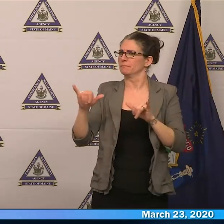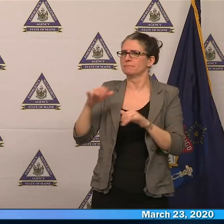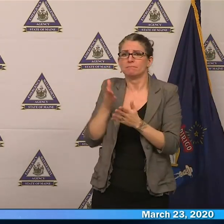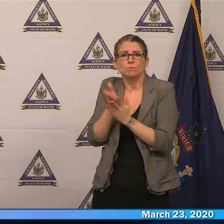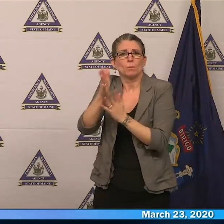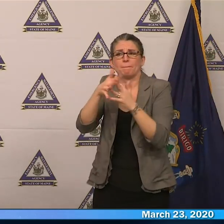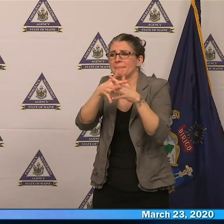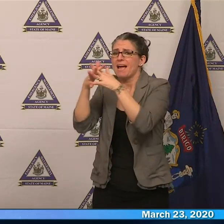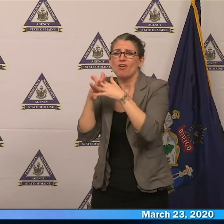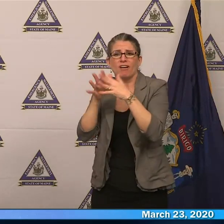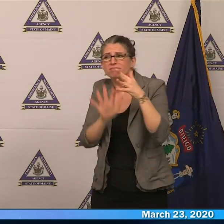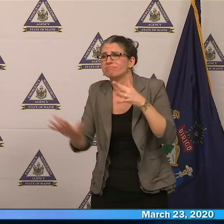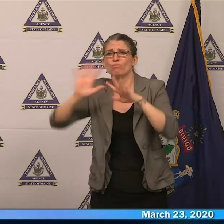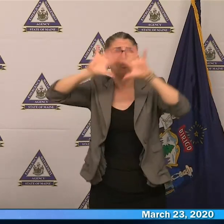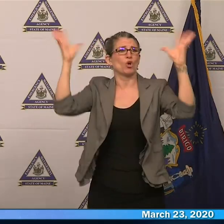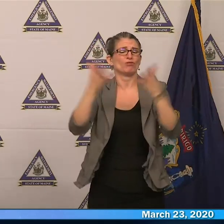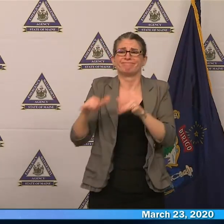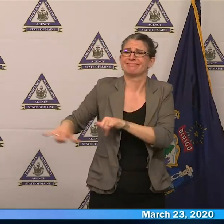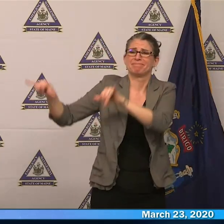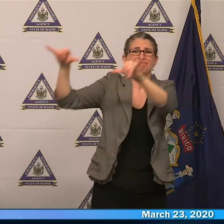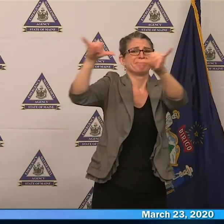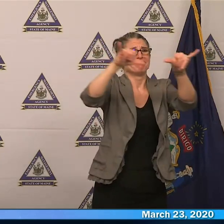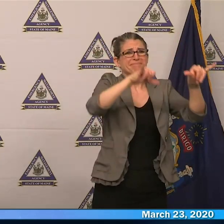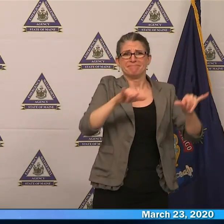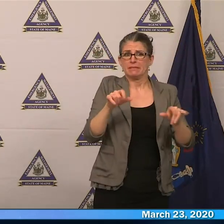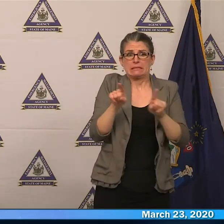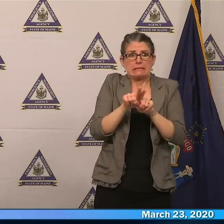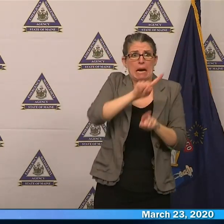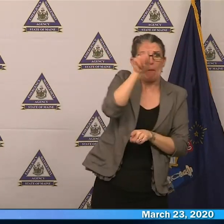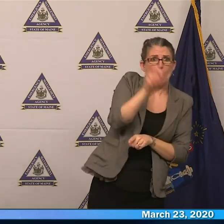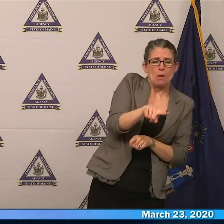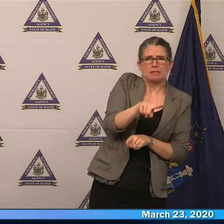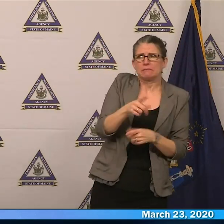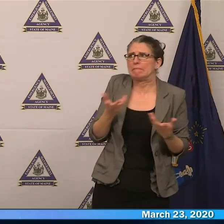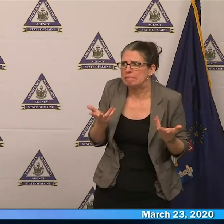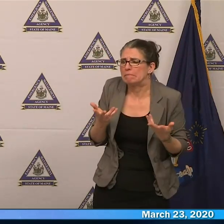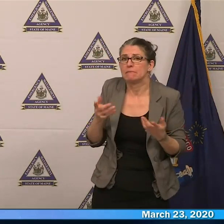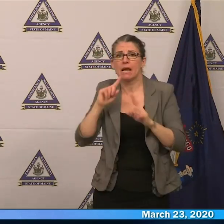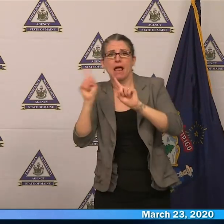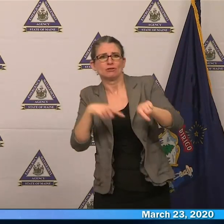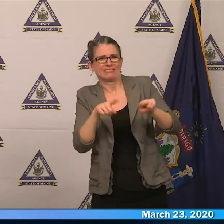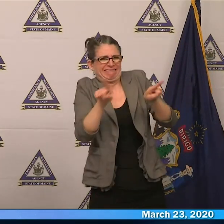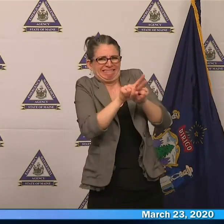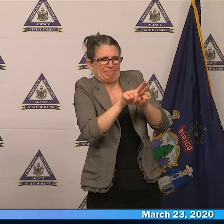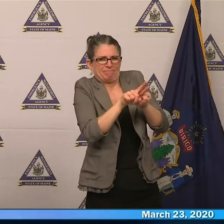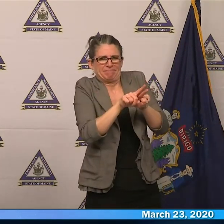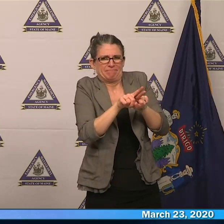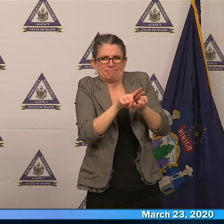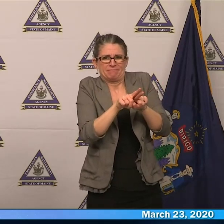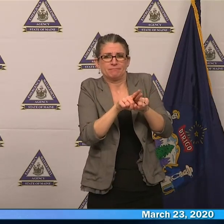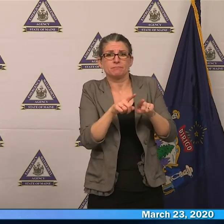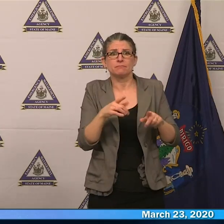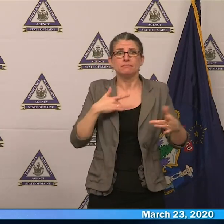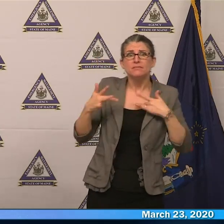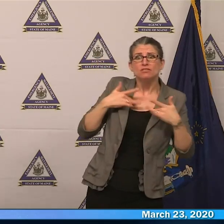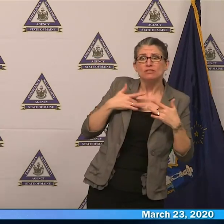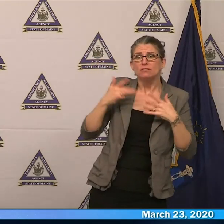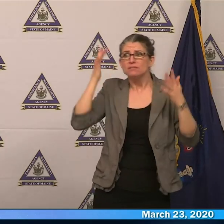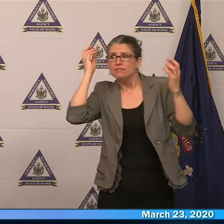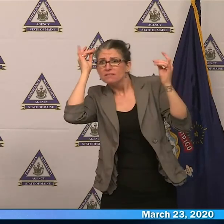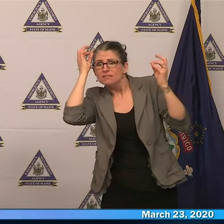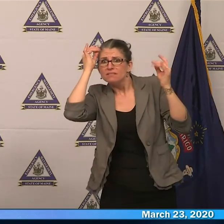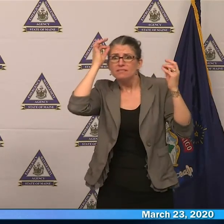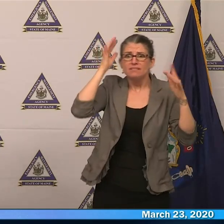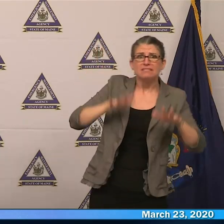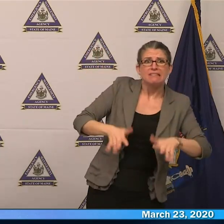now. If you have questions, if you've got concerns, if you've got fear, if you have